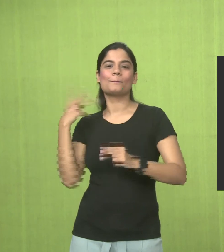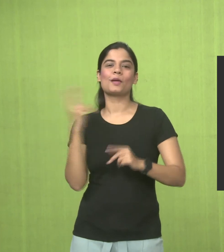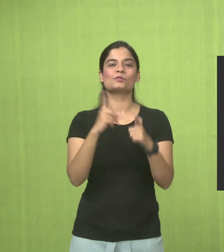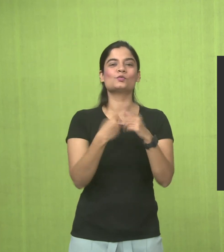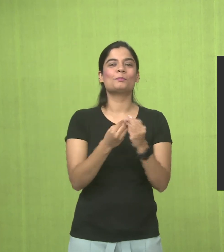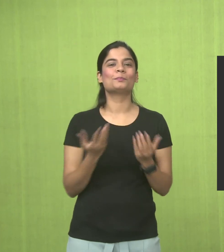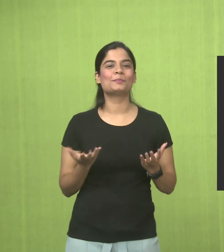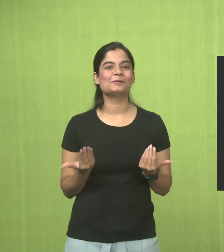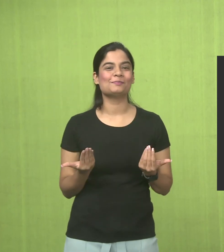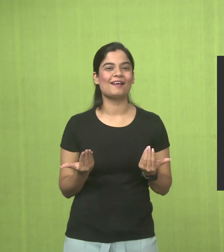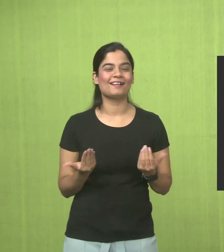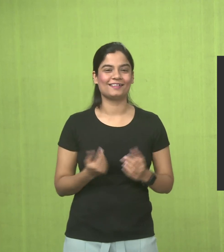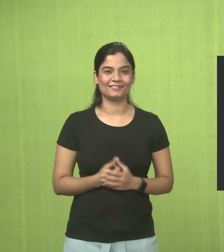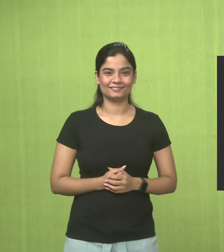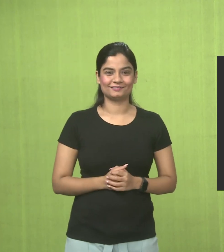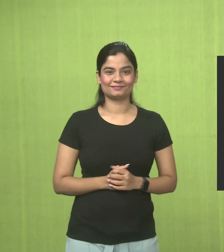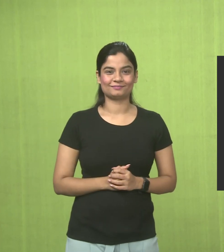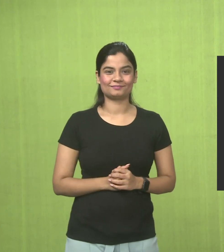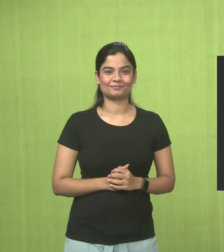them food. All this we can learn from home science.